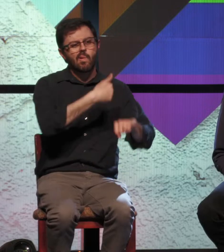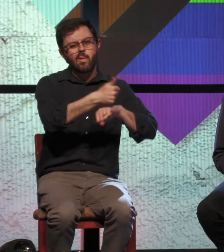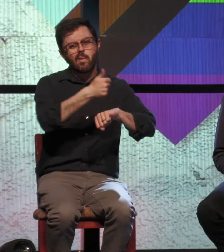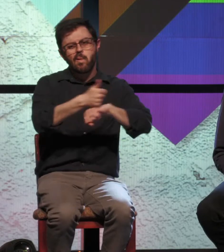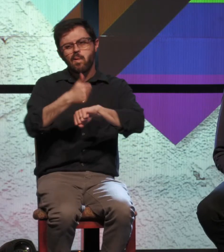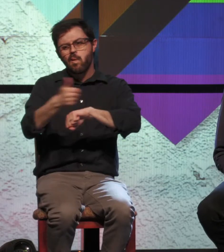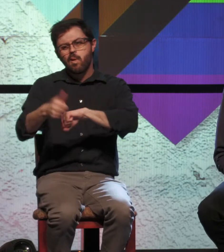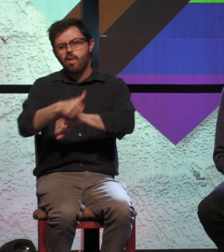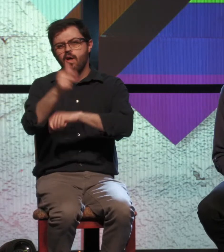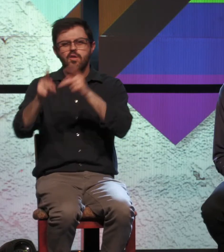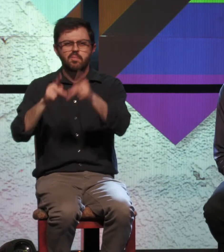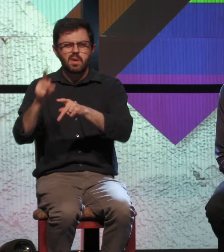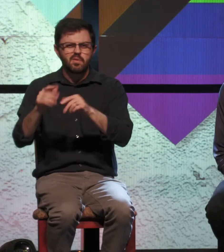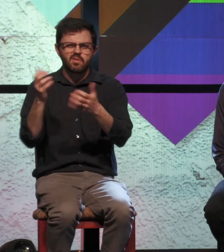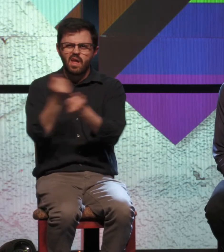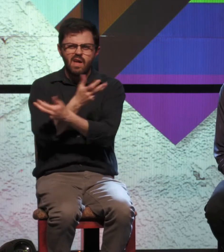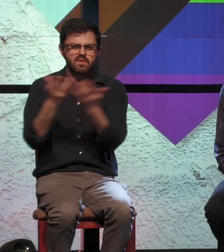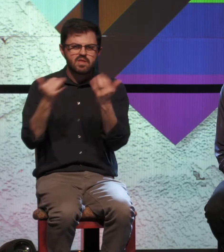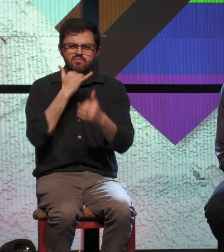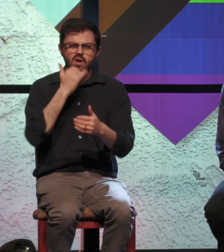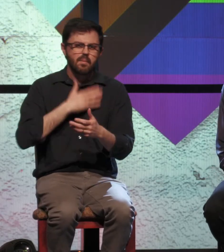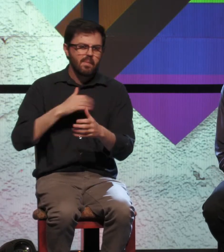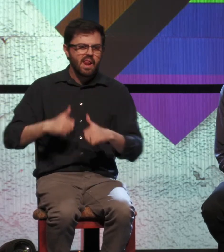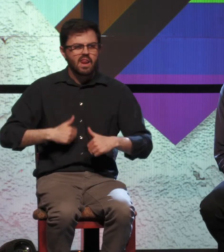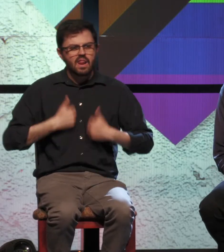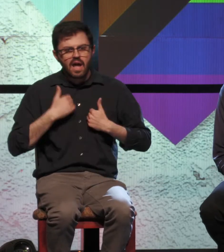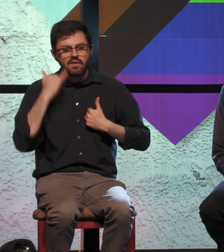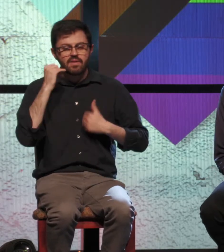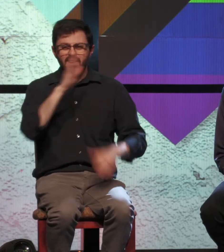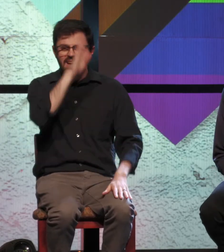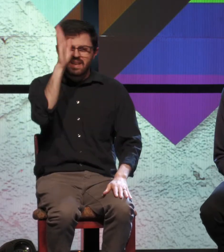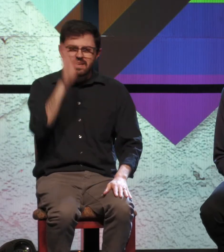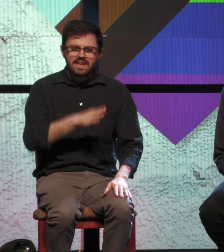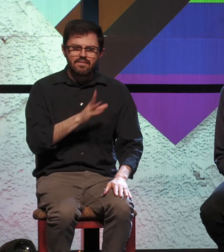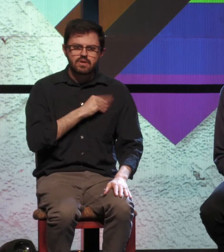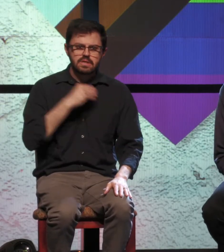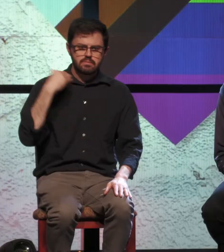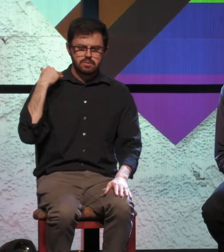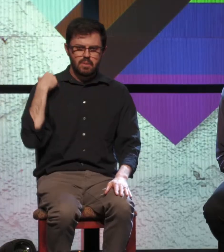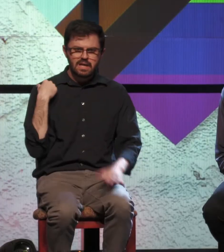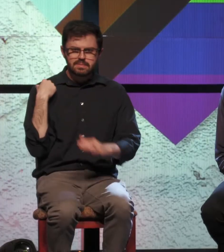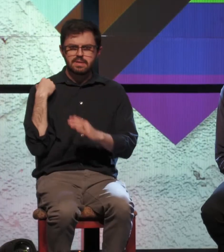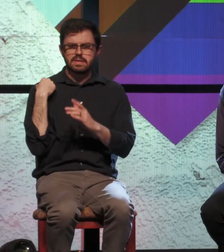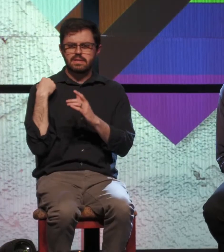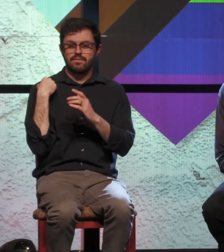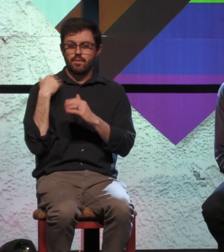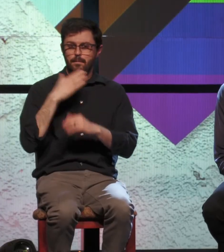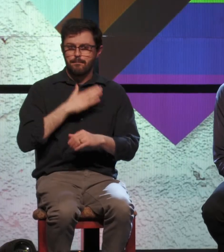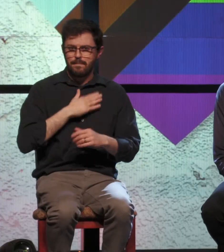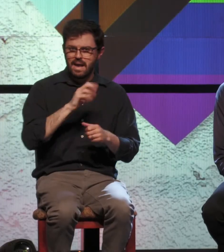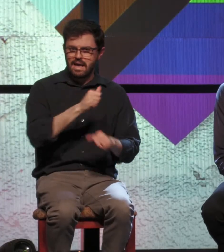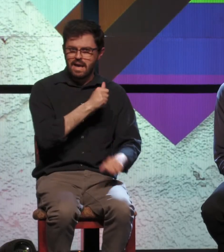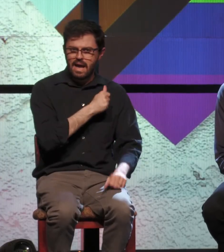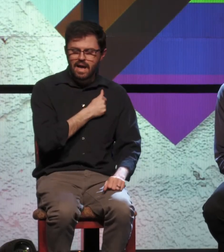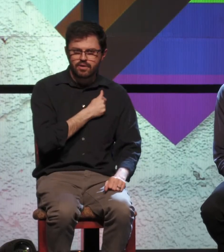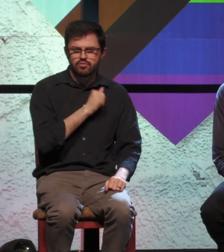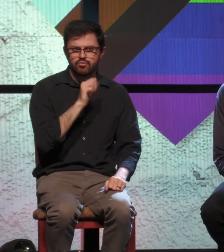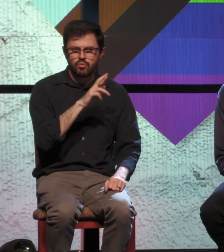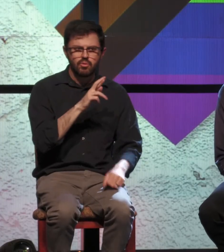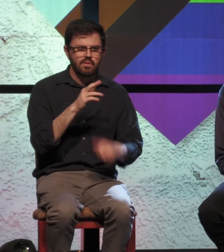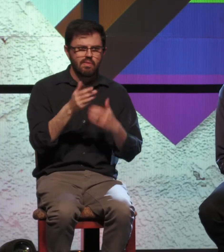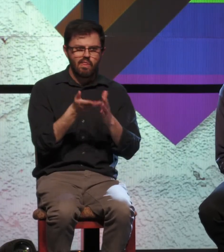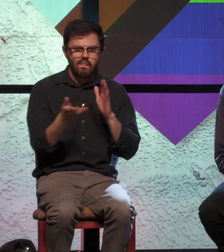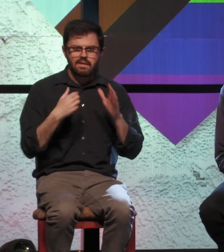what's gone wrong in my life and in other people's lives, if I don't ever take responsibility for my attitude, for my actions, for